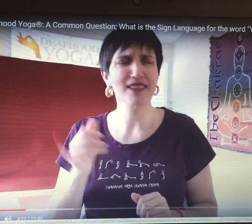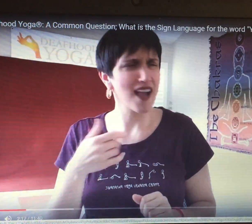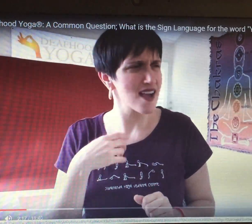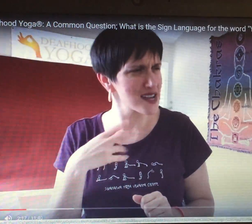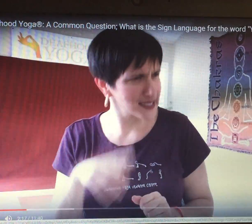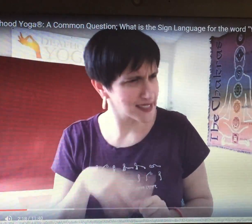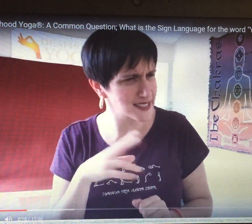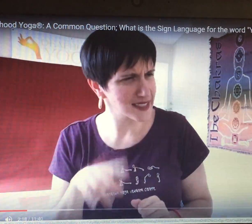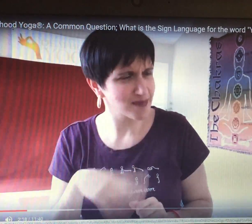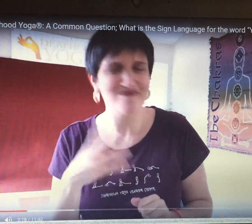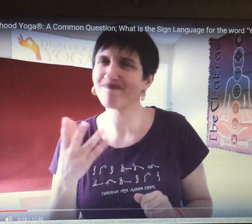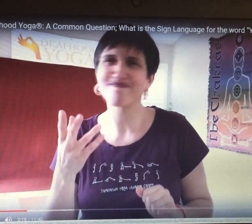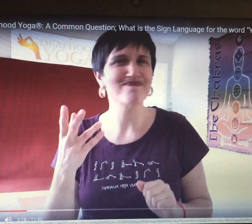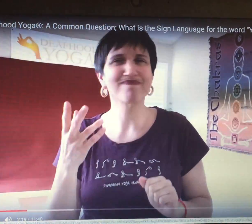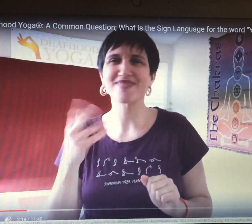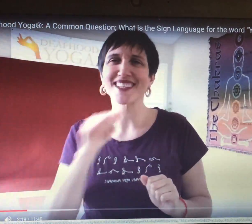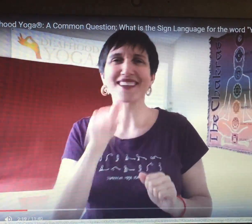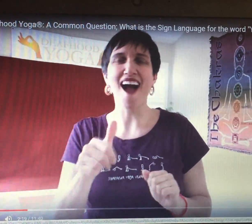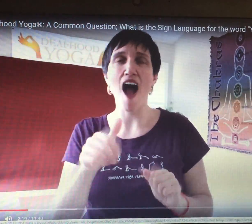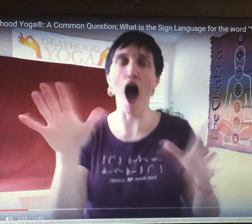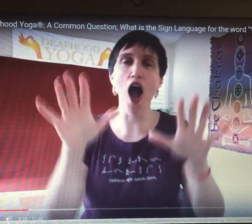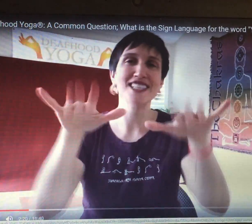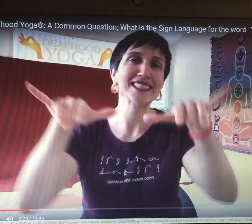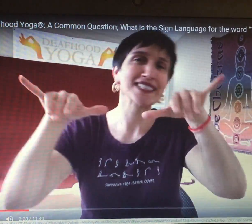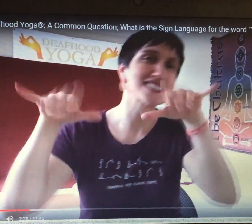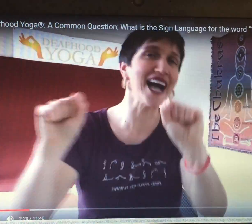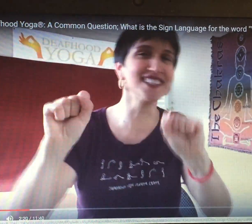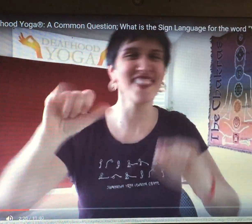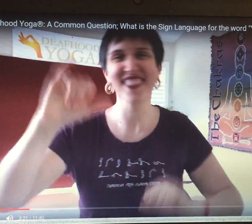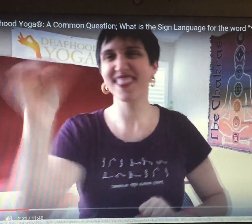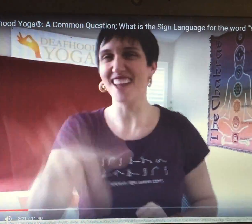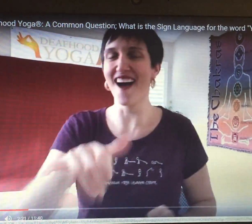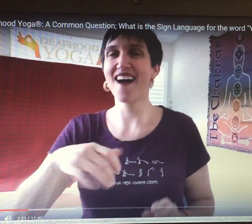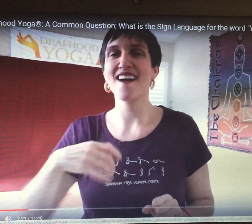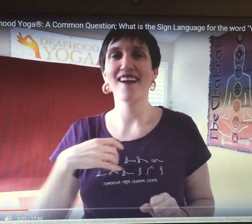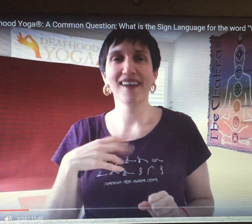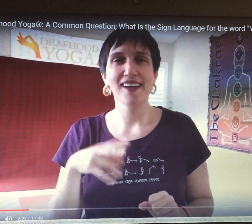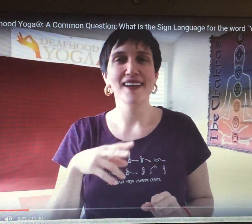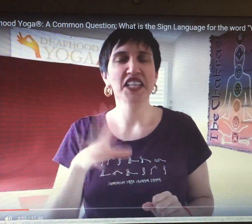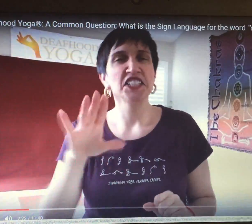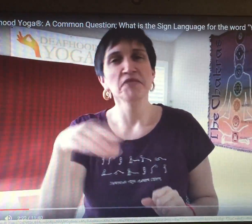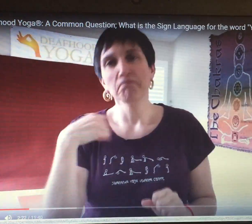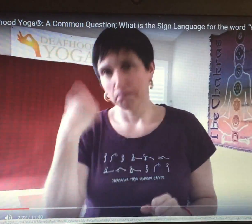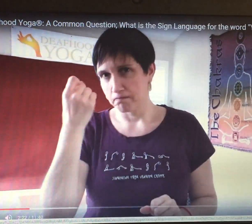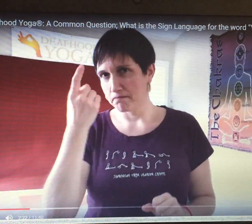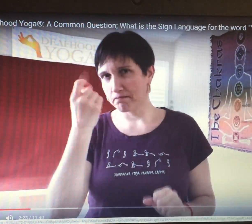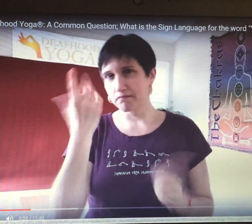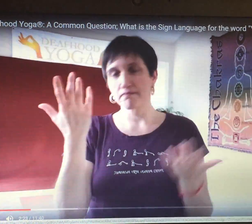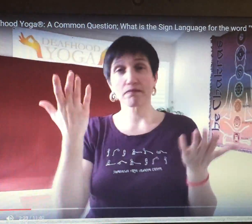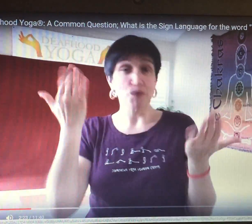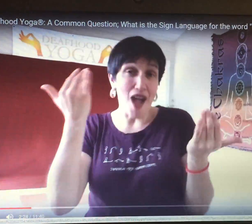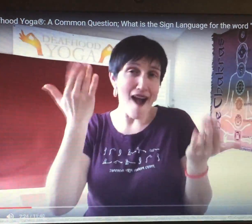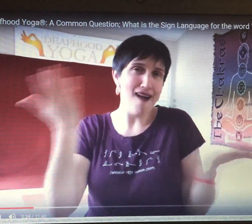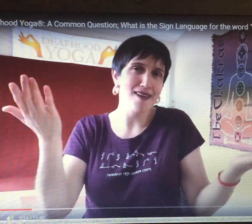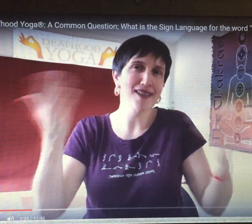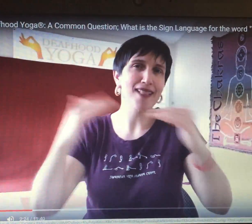had expressions that seemed like they're not really getting that, or that is what it